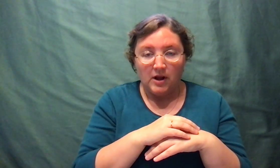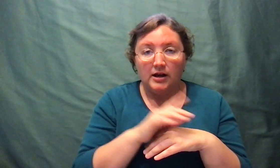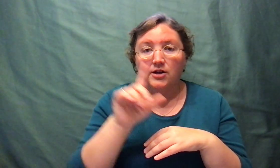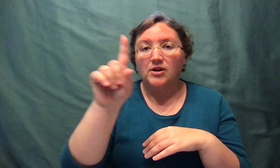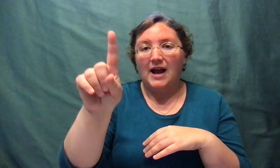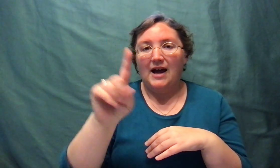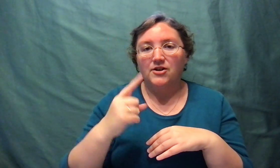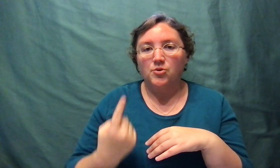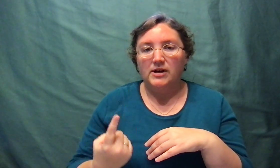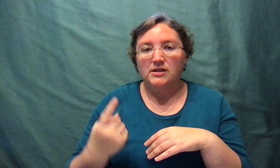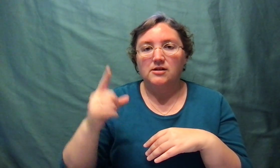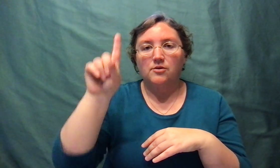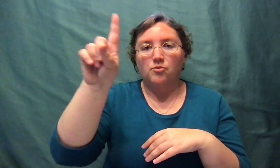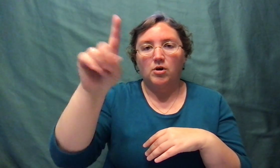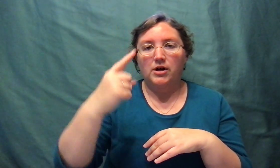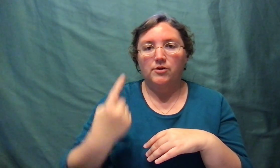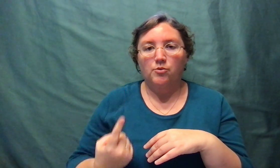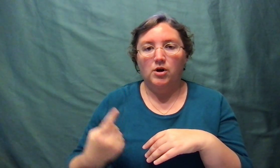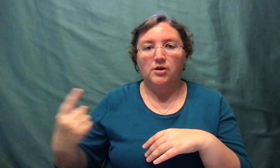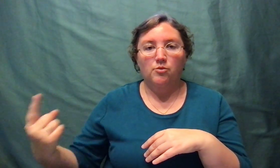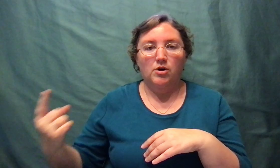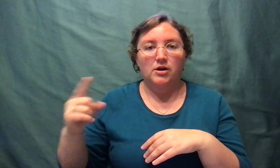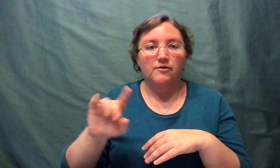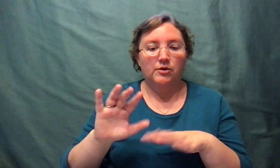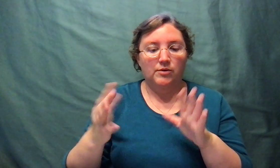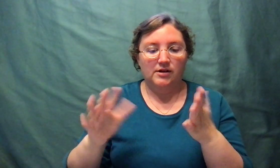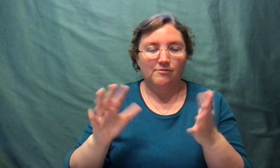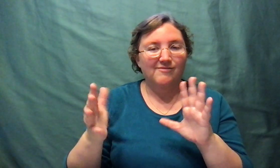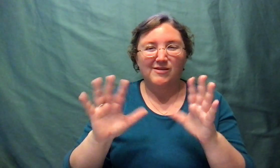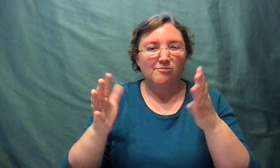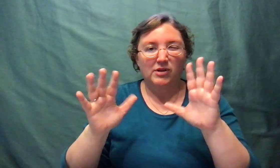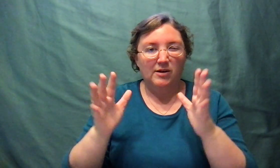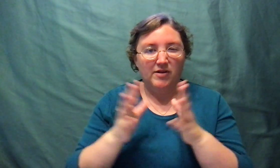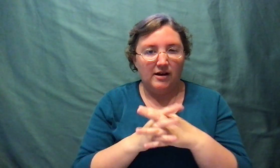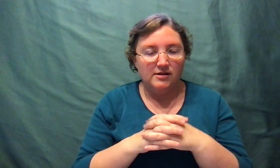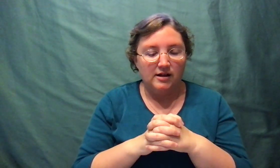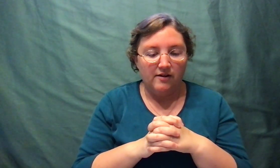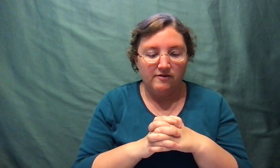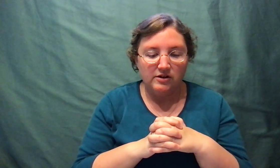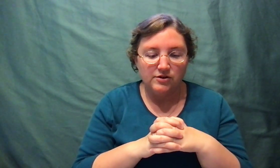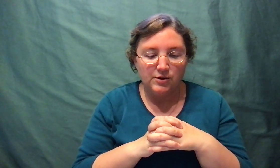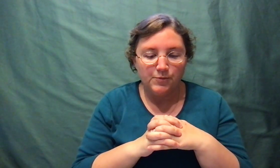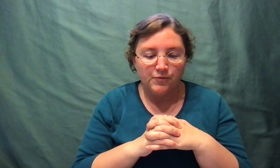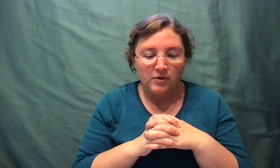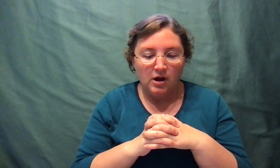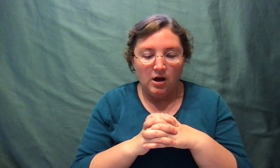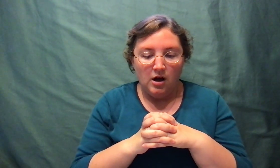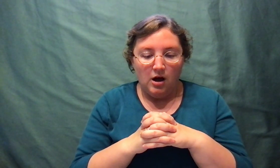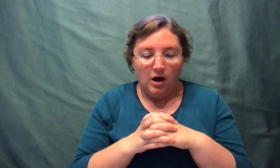again, you could add a twist, 1, 1, 1, if you play with that and see how that feels to you.